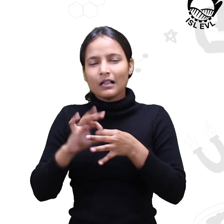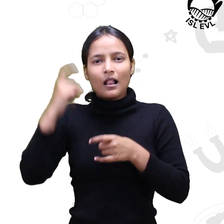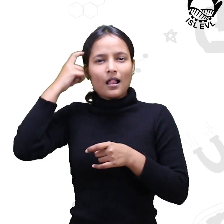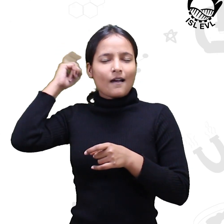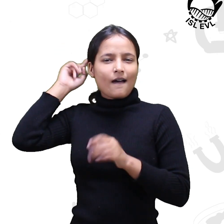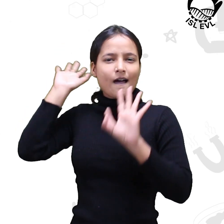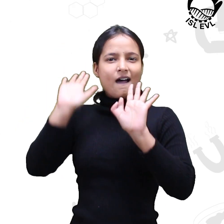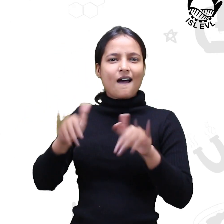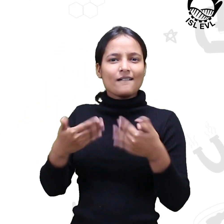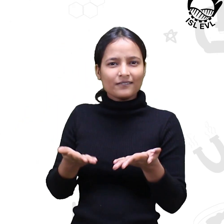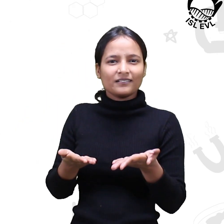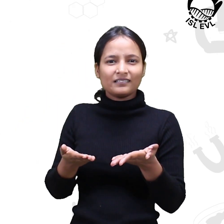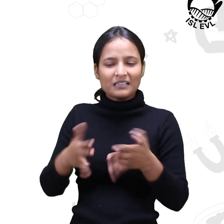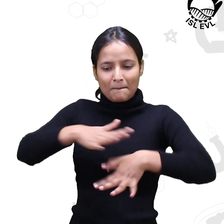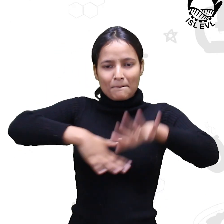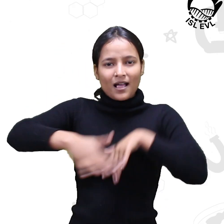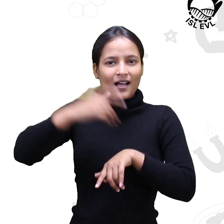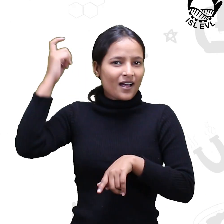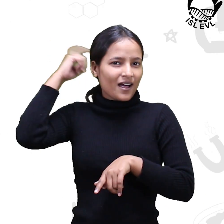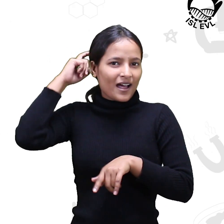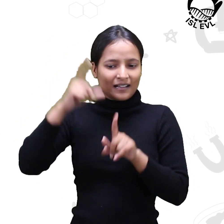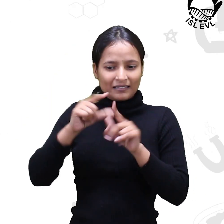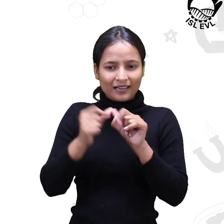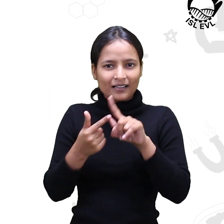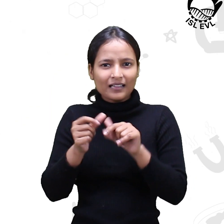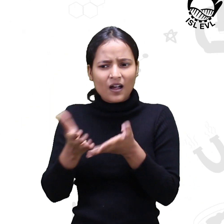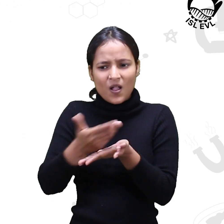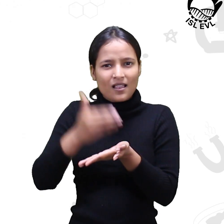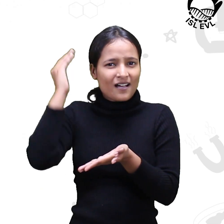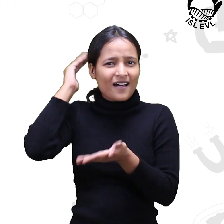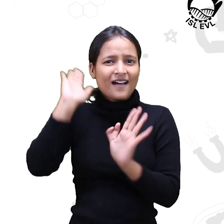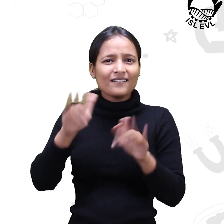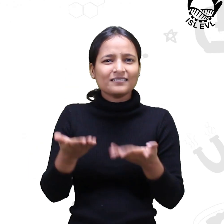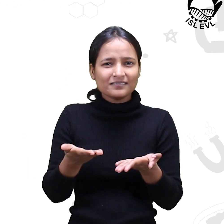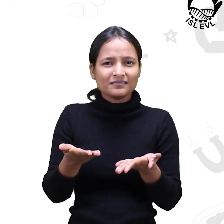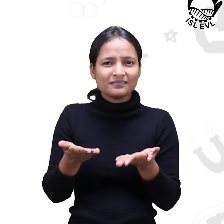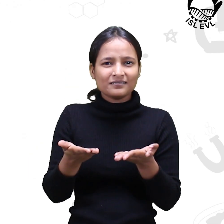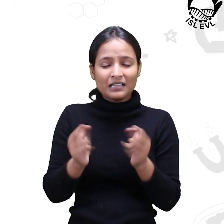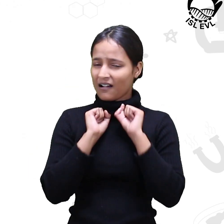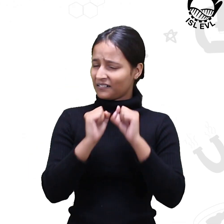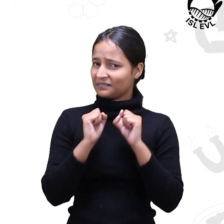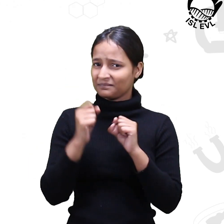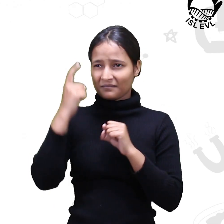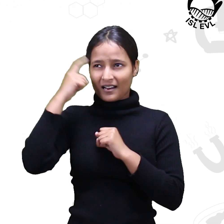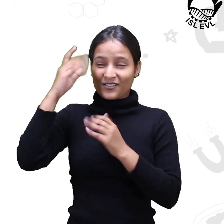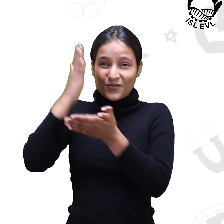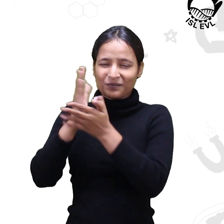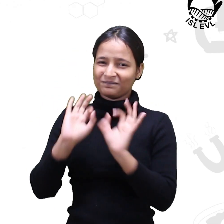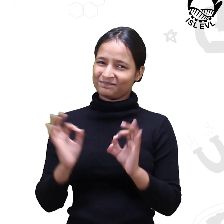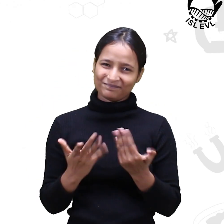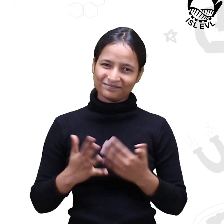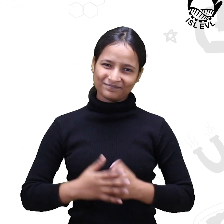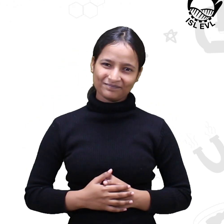in the back of my mind, still some of my data, some of the next experiments, etc. is going on. If you are